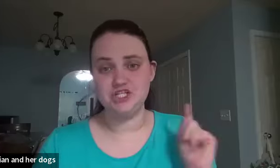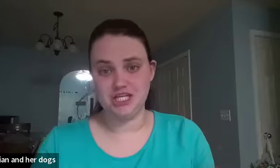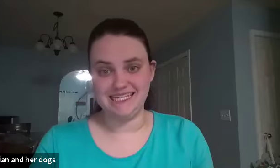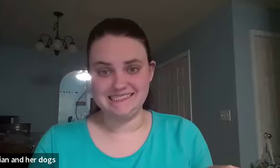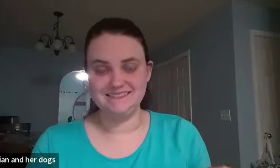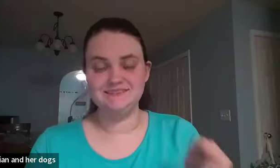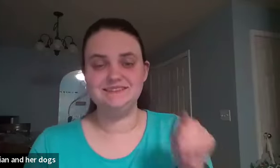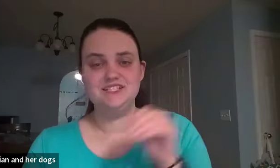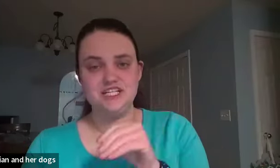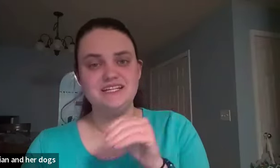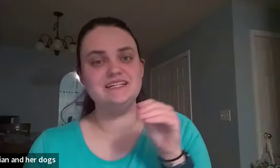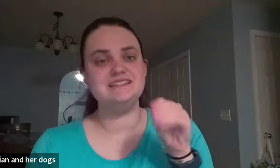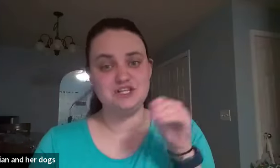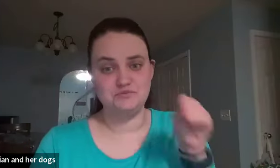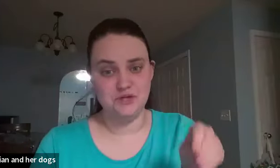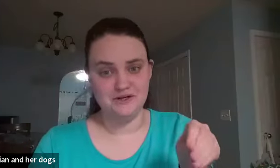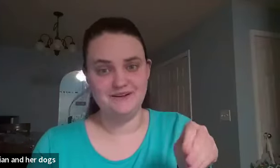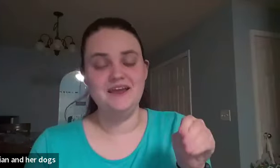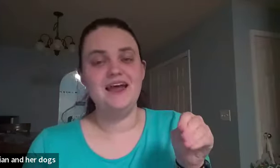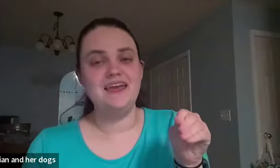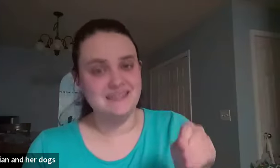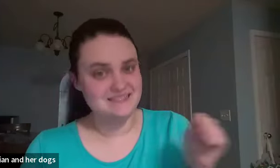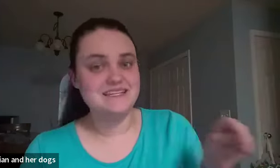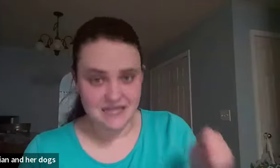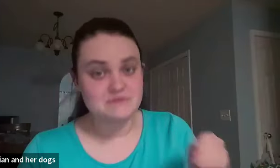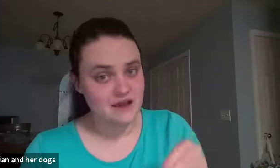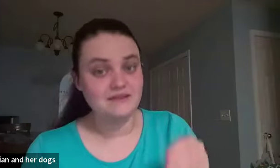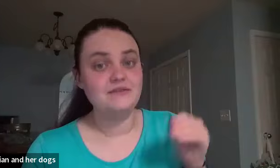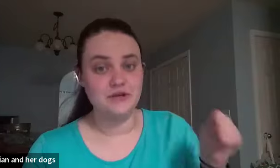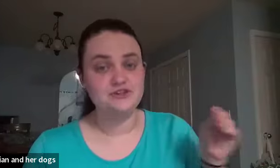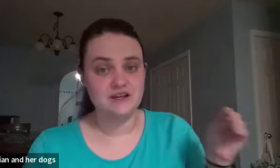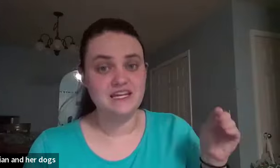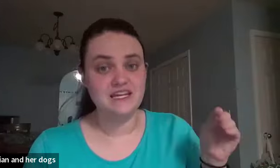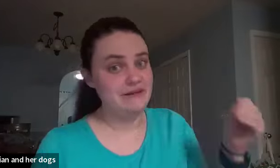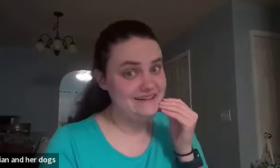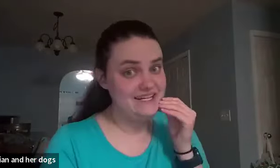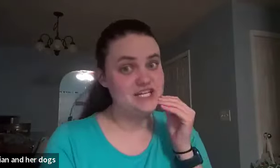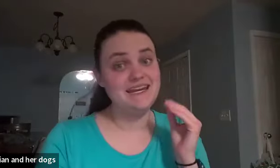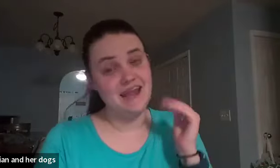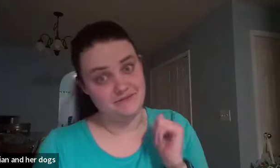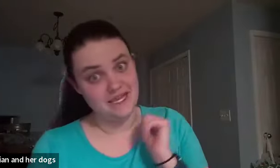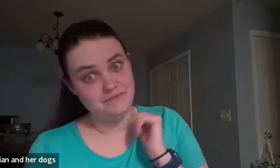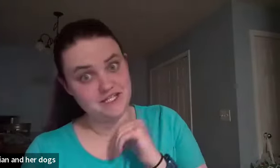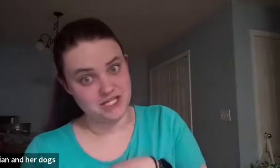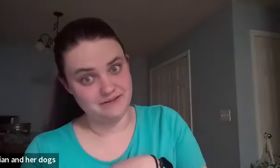be chicken, chicken/bird. It is the same sign when you're talking about eating a chicken and having a pet